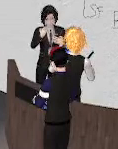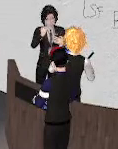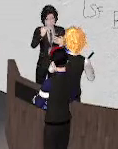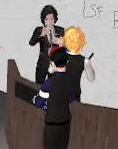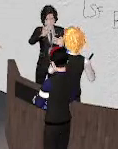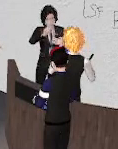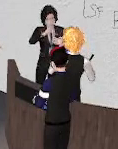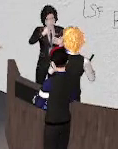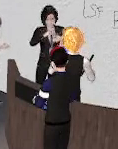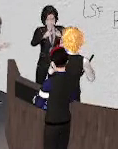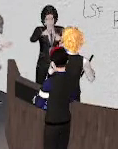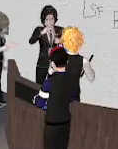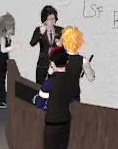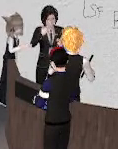Welcome. We have signing avatars right down here.